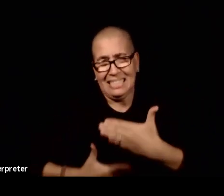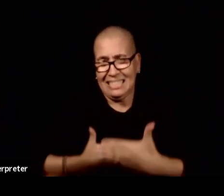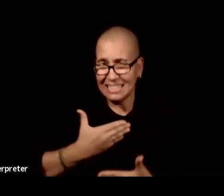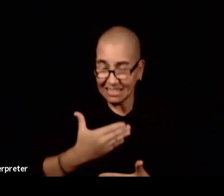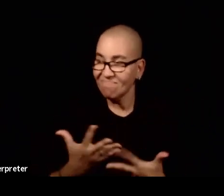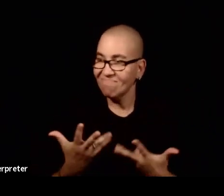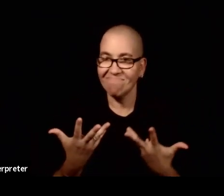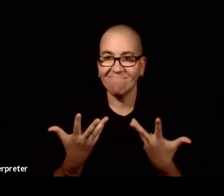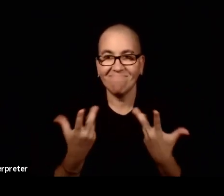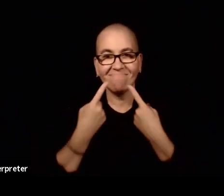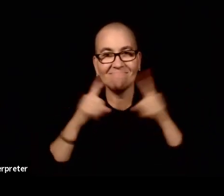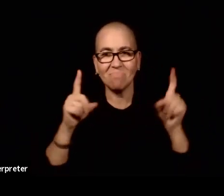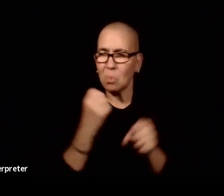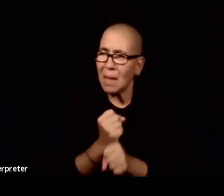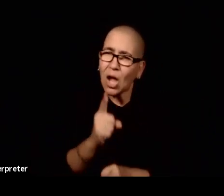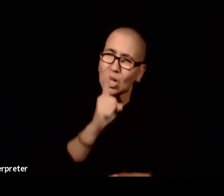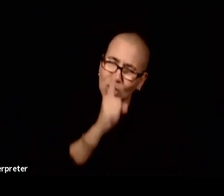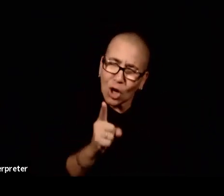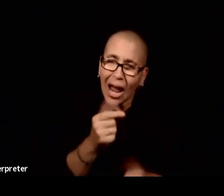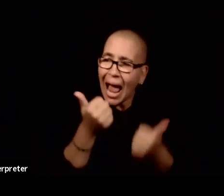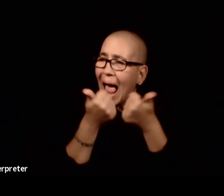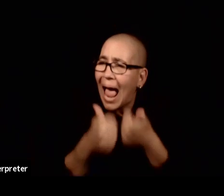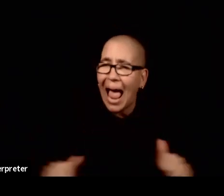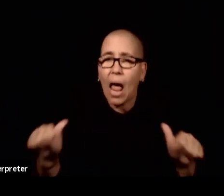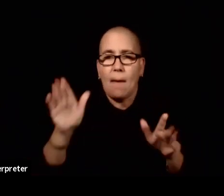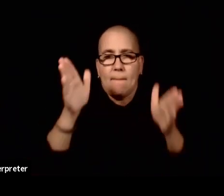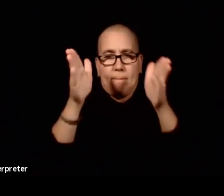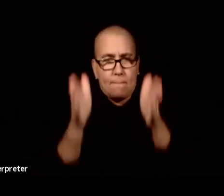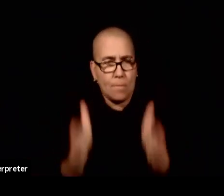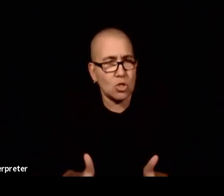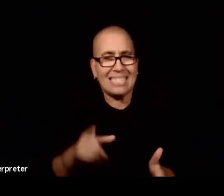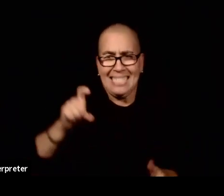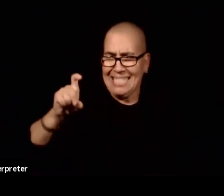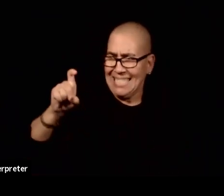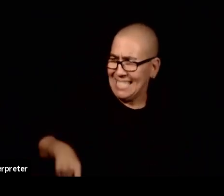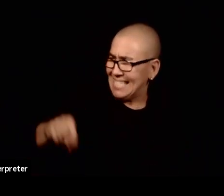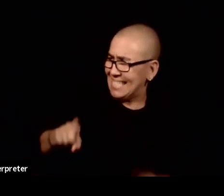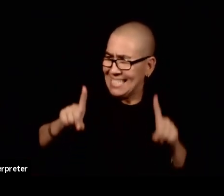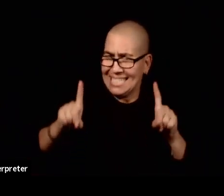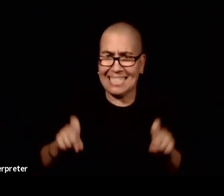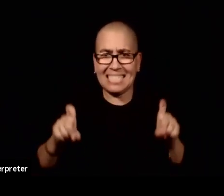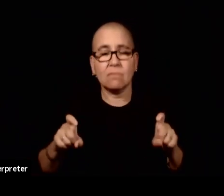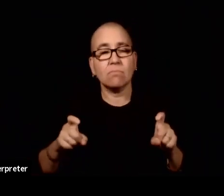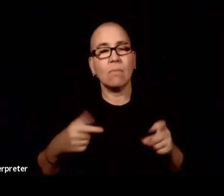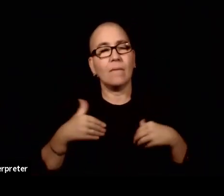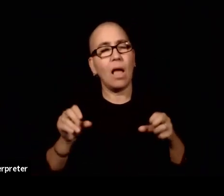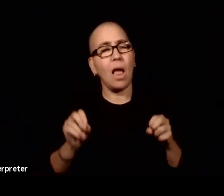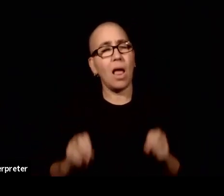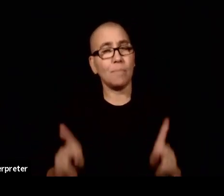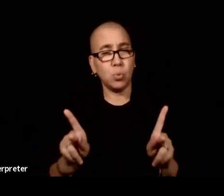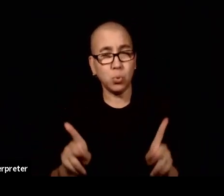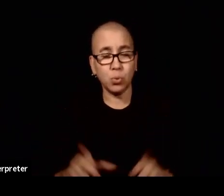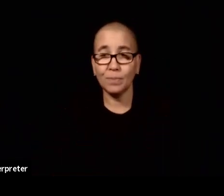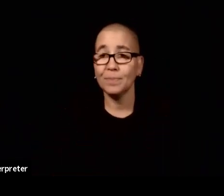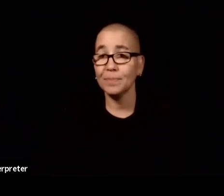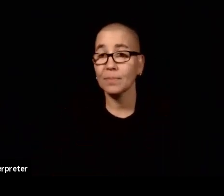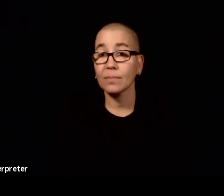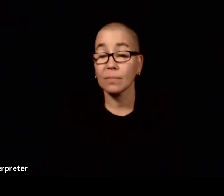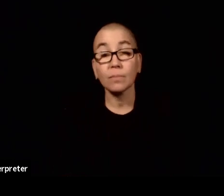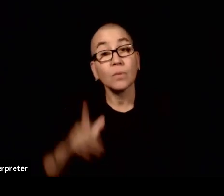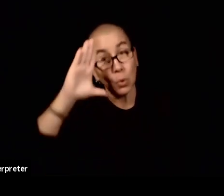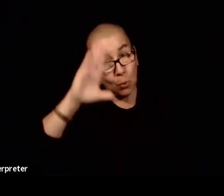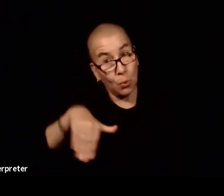be tested can get tested. Testing for COVID-19 has certainly not been without its challenges from the